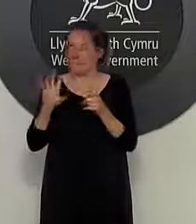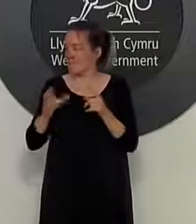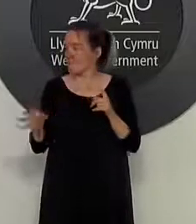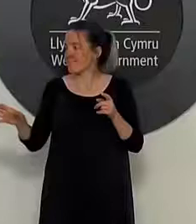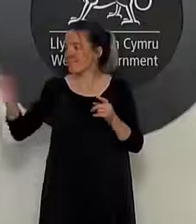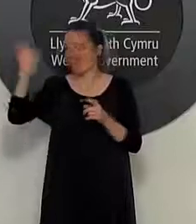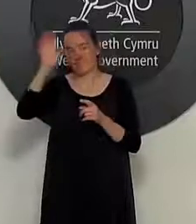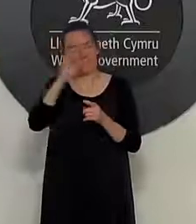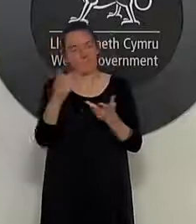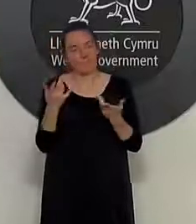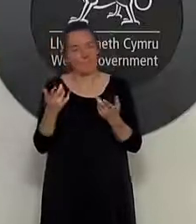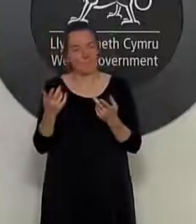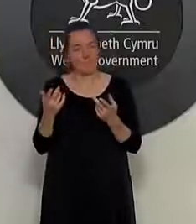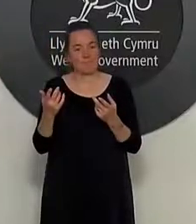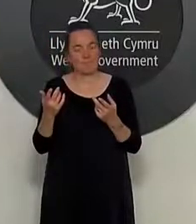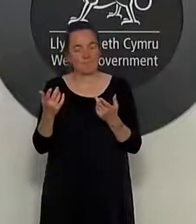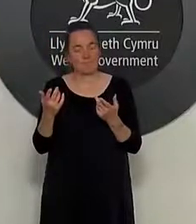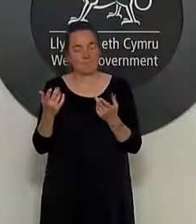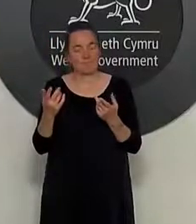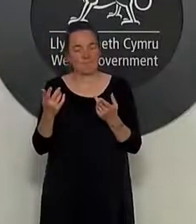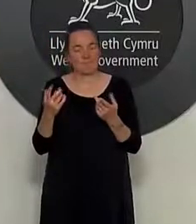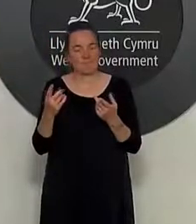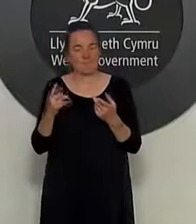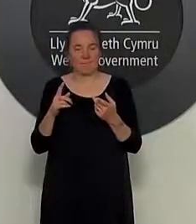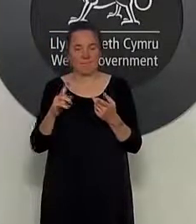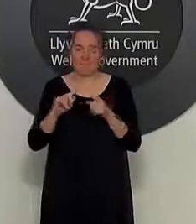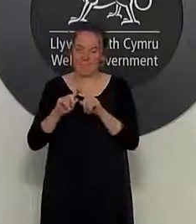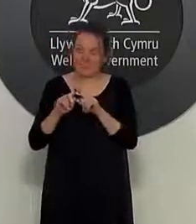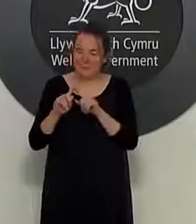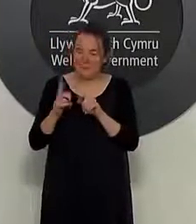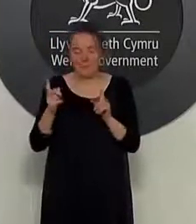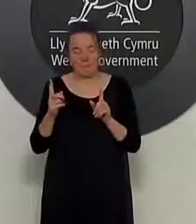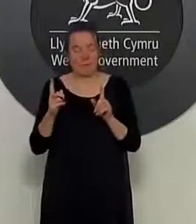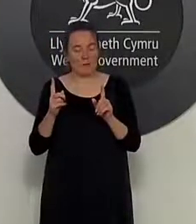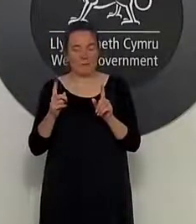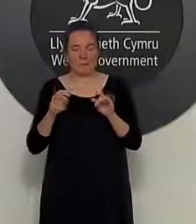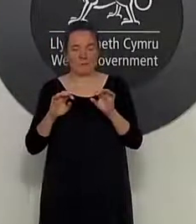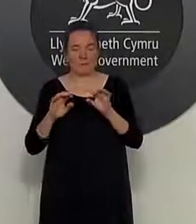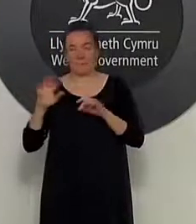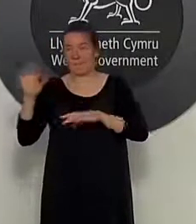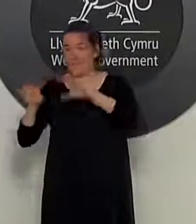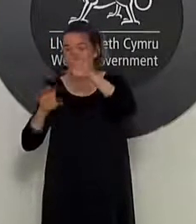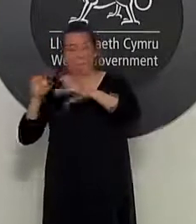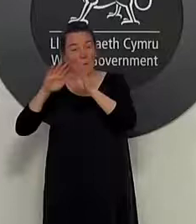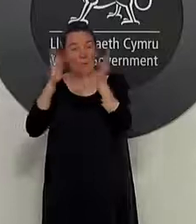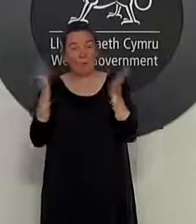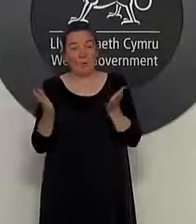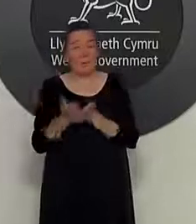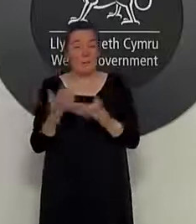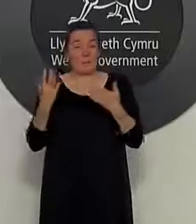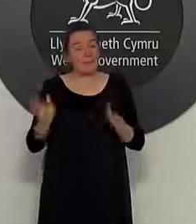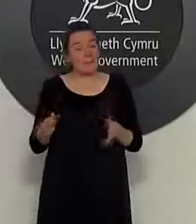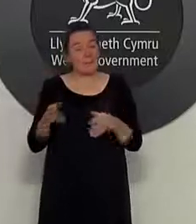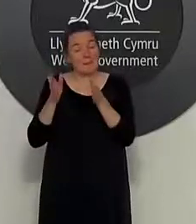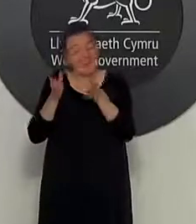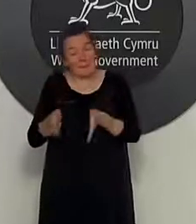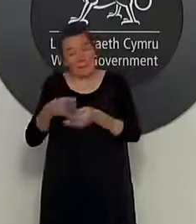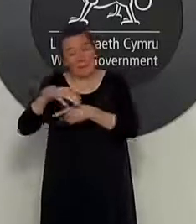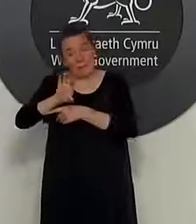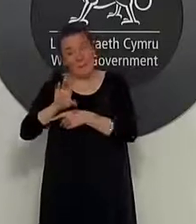other nations, regions, localities across the world that have introduced a statutory licensing